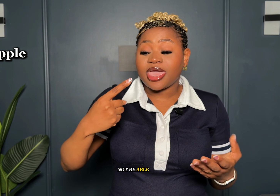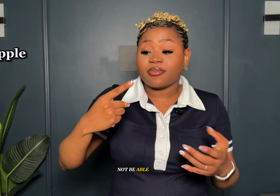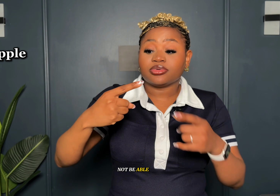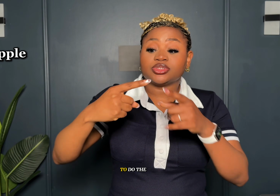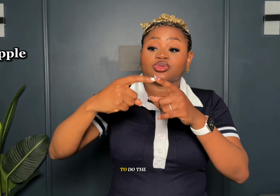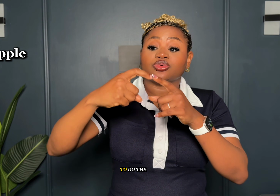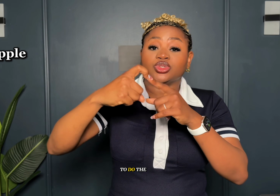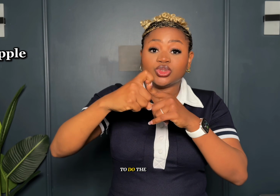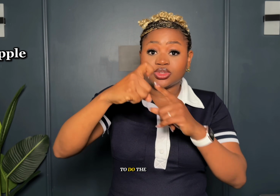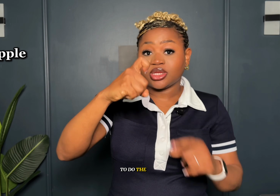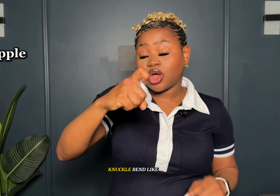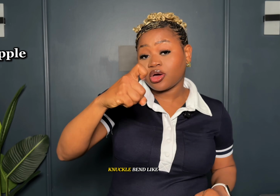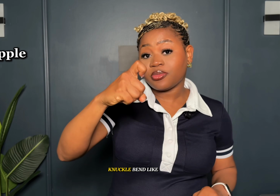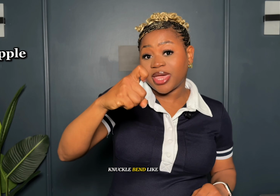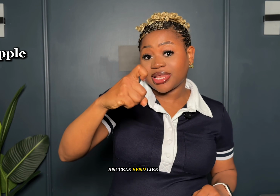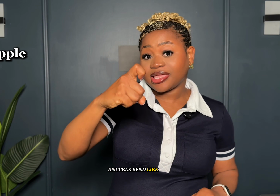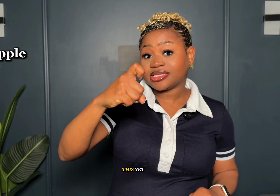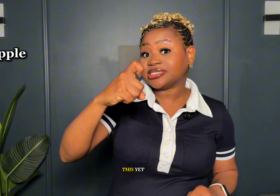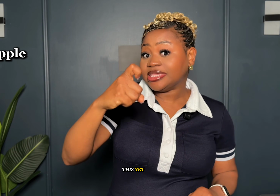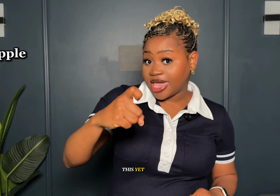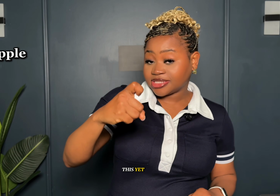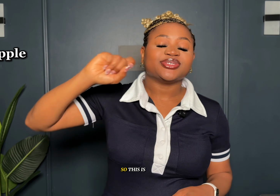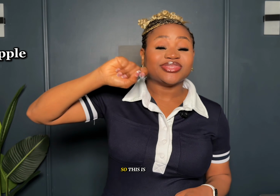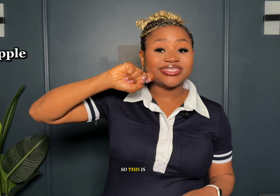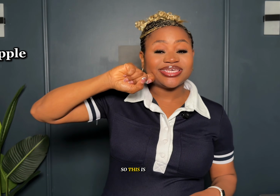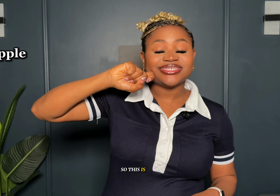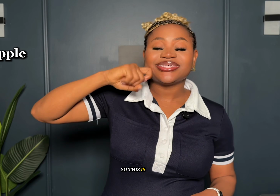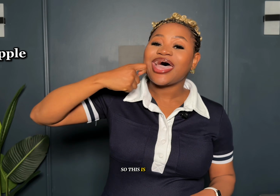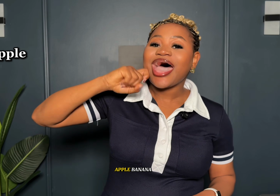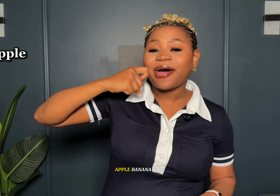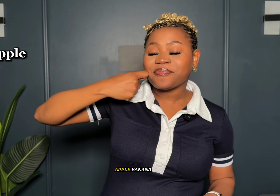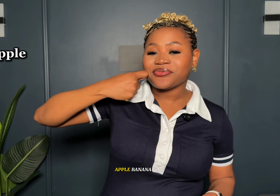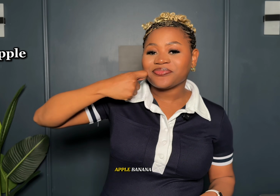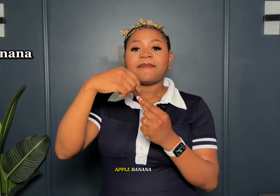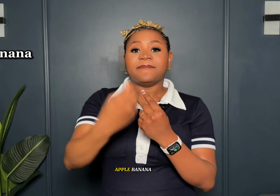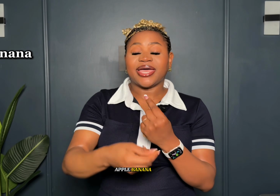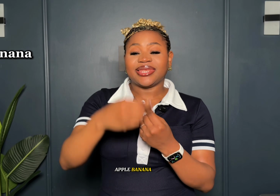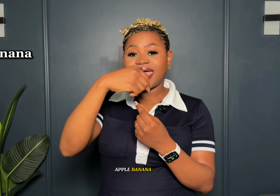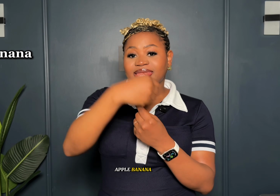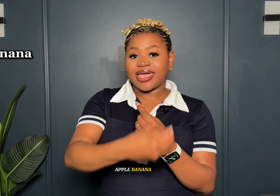able to do the knuckle bend like this yet. So this is apple. Banana.